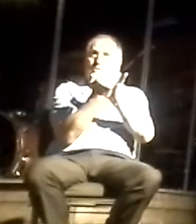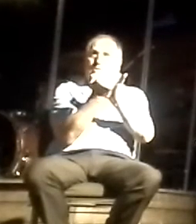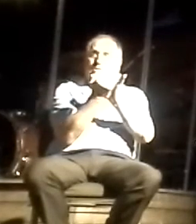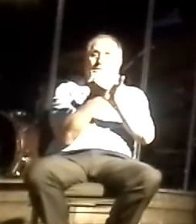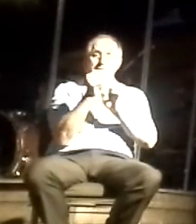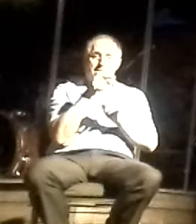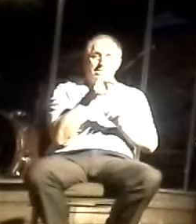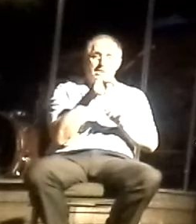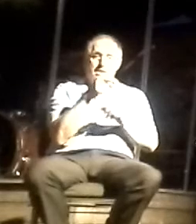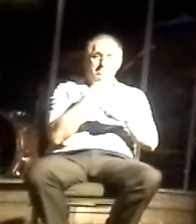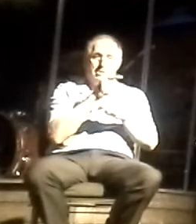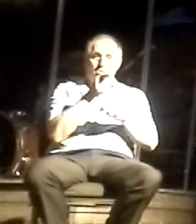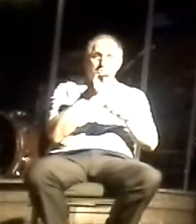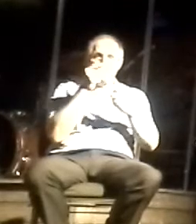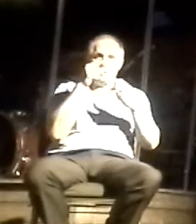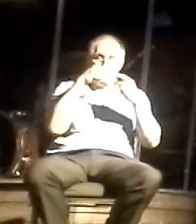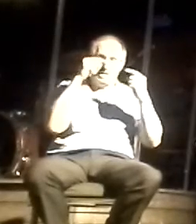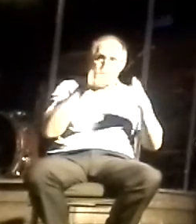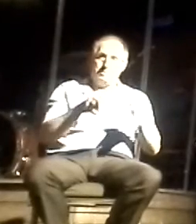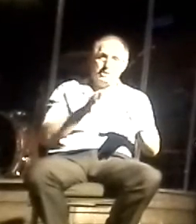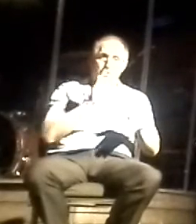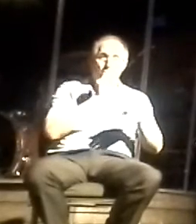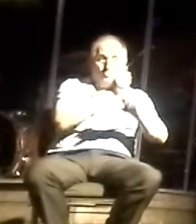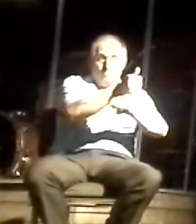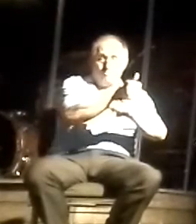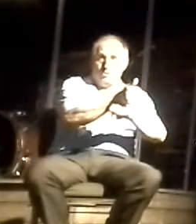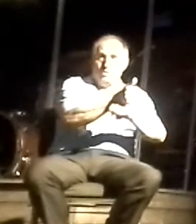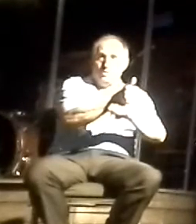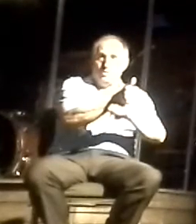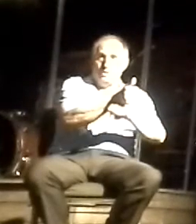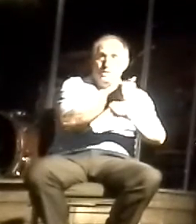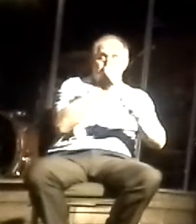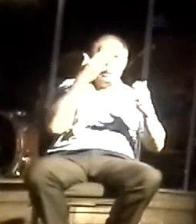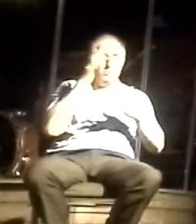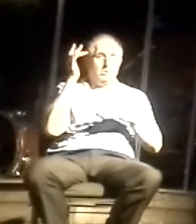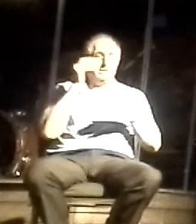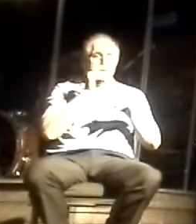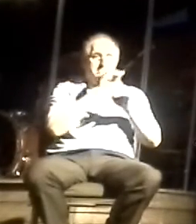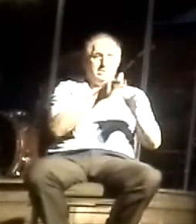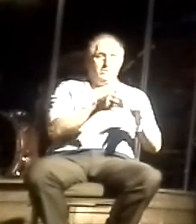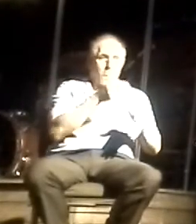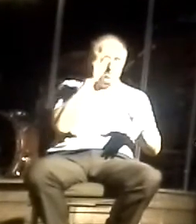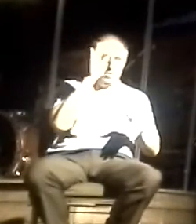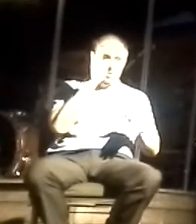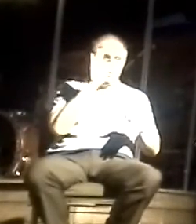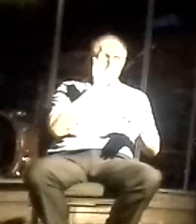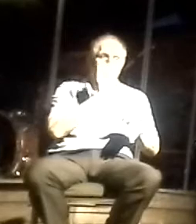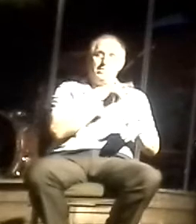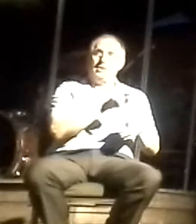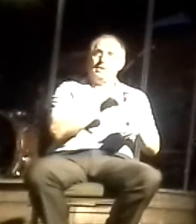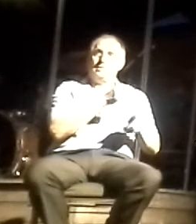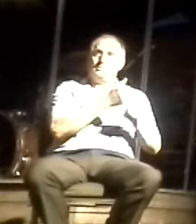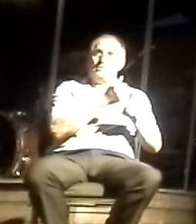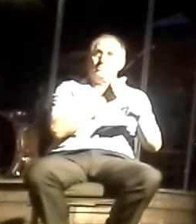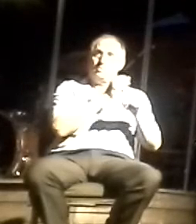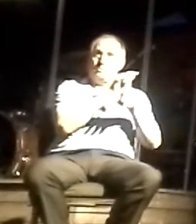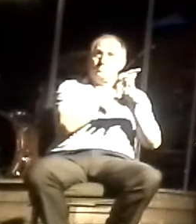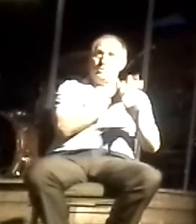When you confront them, they make you the enemy. It's your fault. And it's scary because mockers don't know that they're mockers.